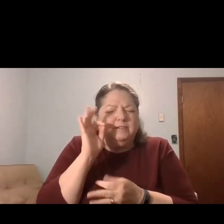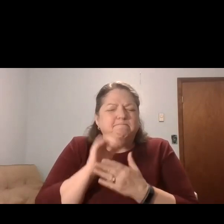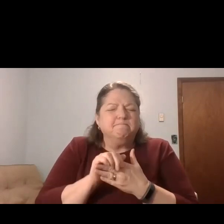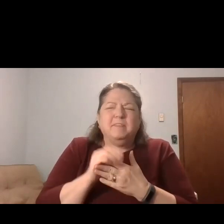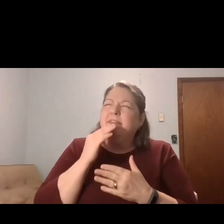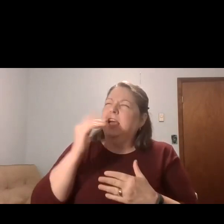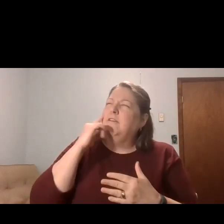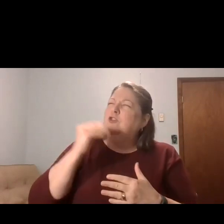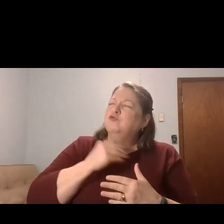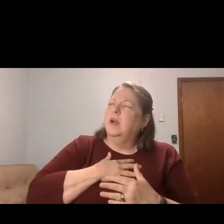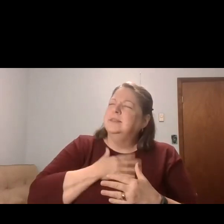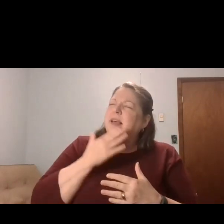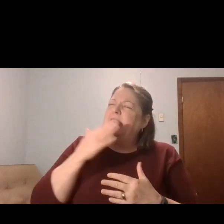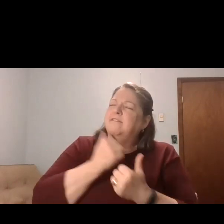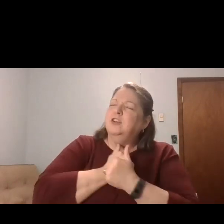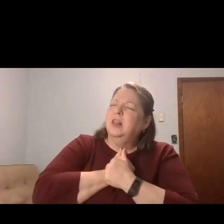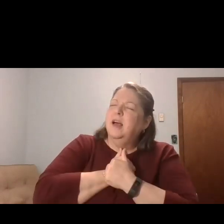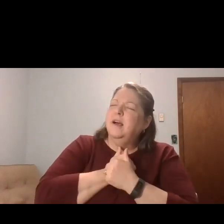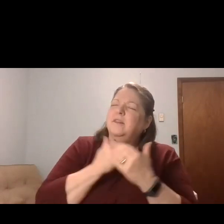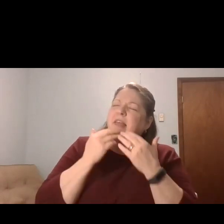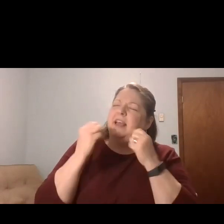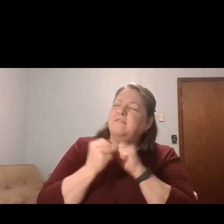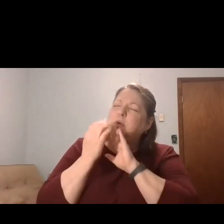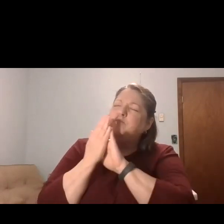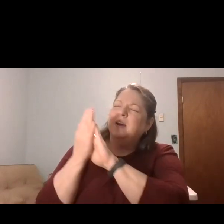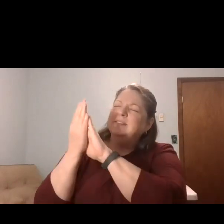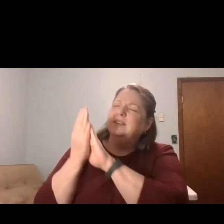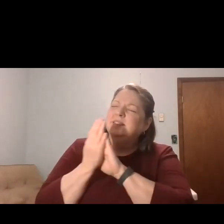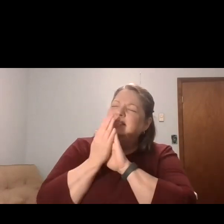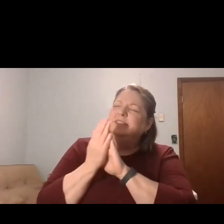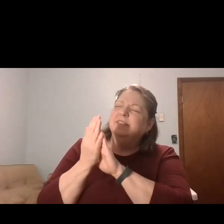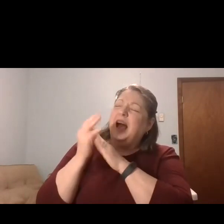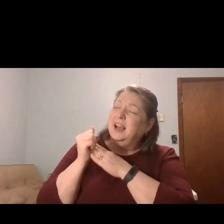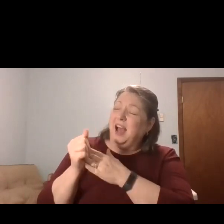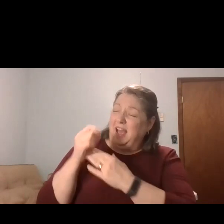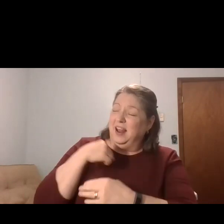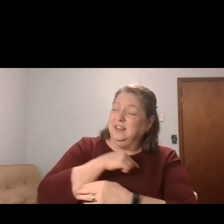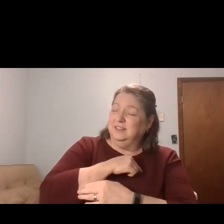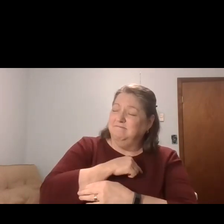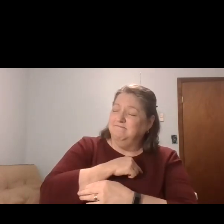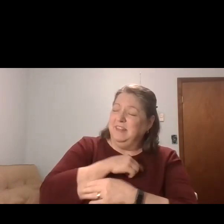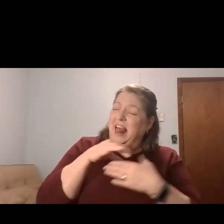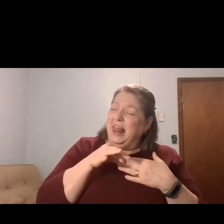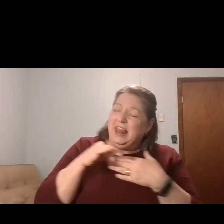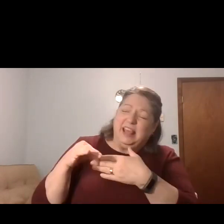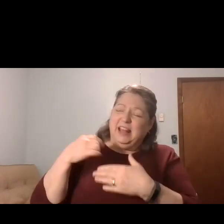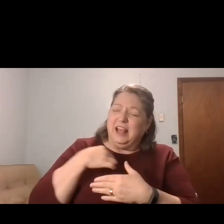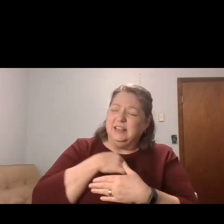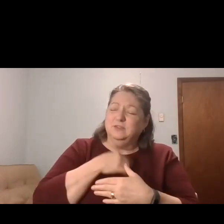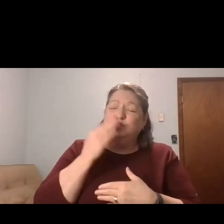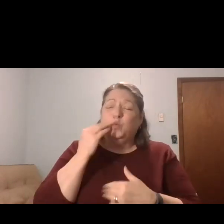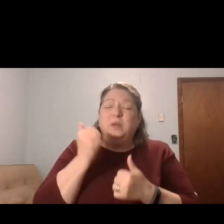Thank you for your love. Thank you for your presence. We invite you to guide us and direct us. Holy Spirit, you know every person that is